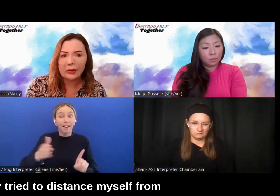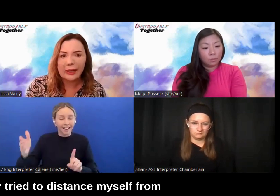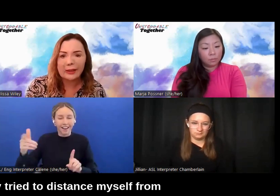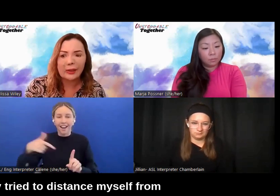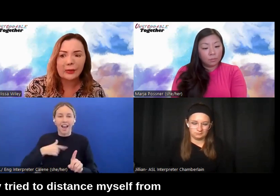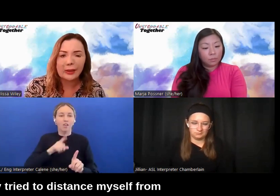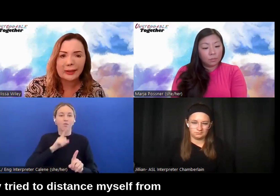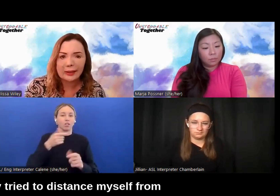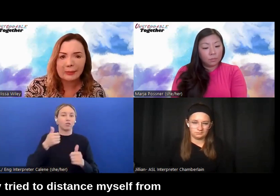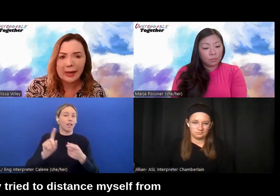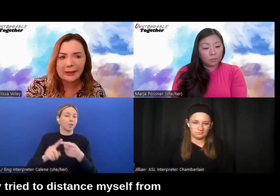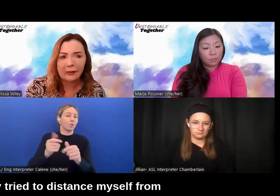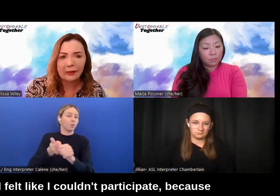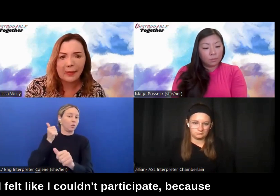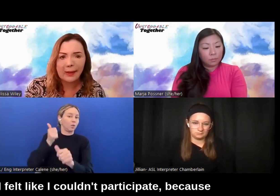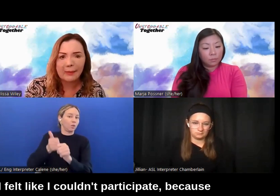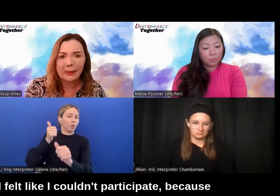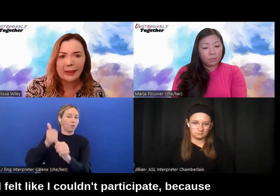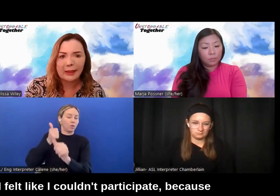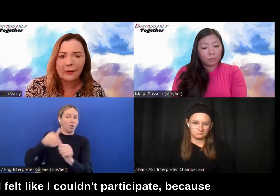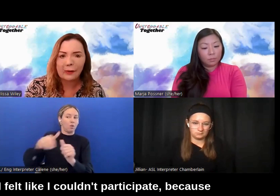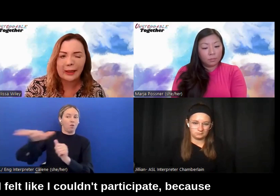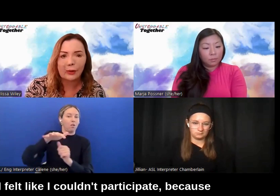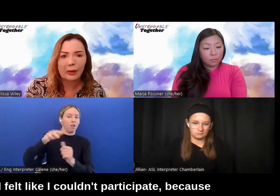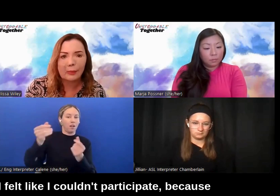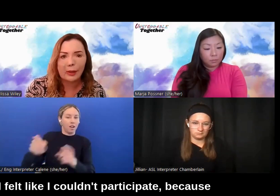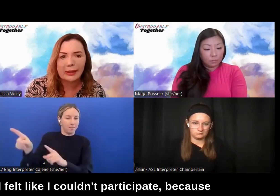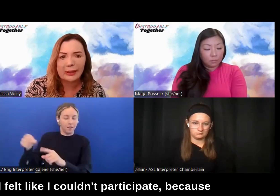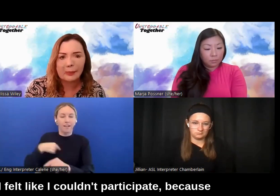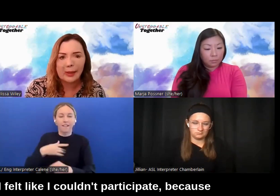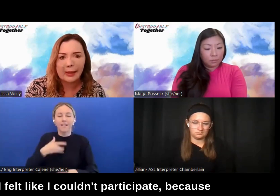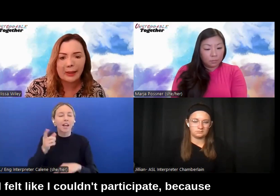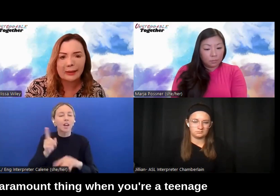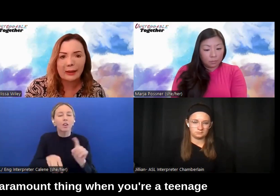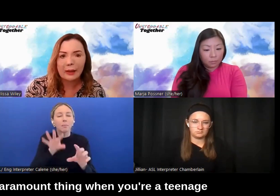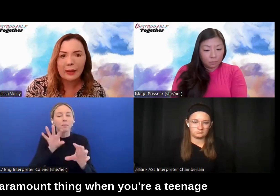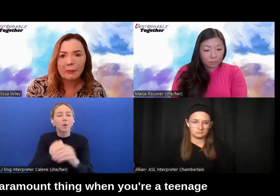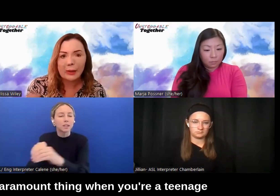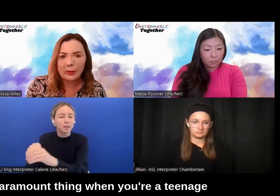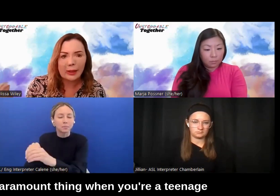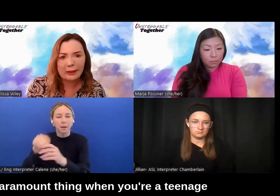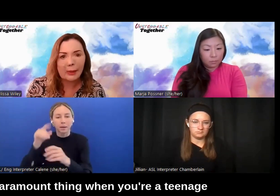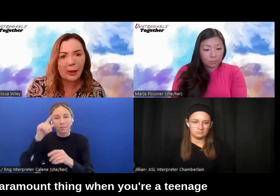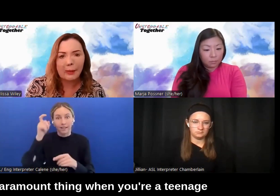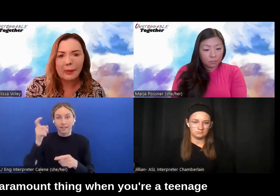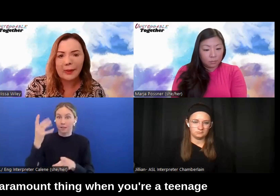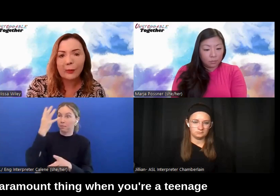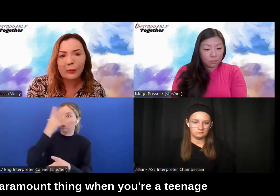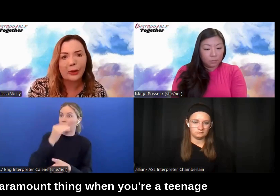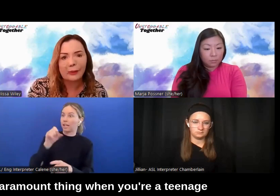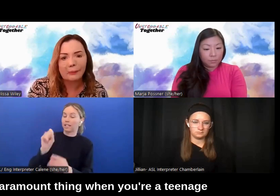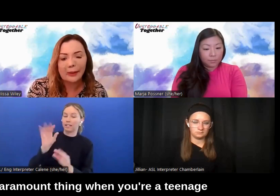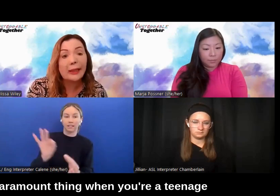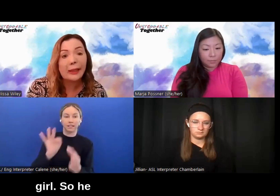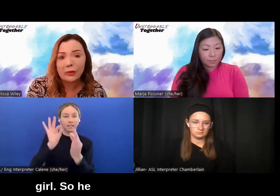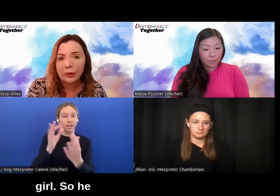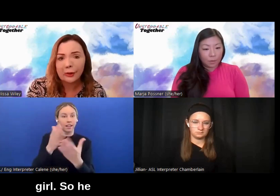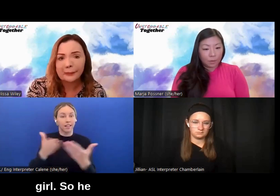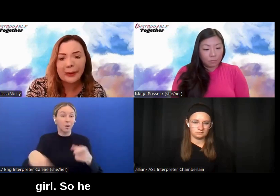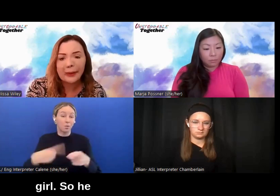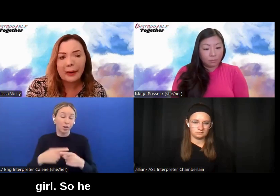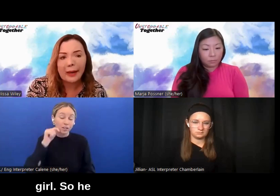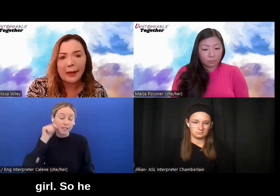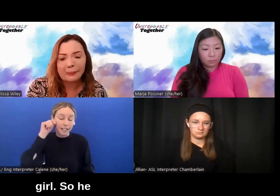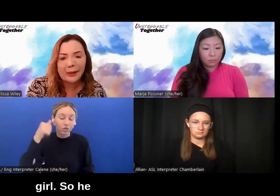really tried to distance myself from them, because I felt like I couldn't participate, because beauty is the paramount thing when you're a teenage